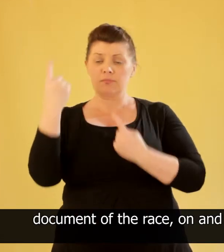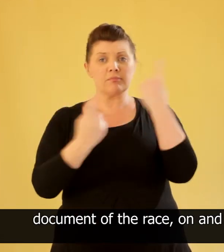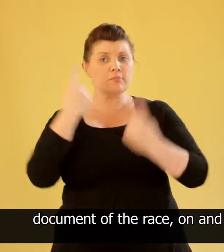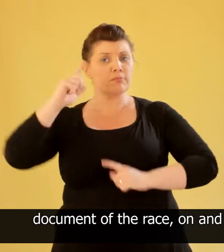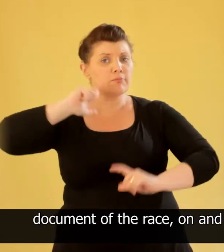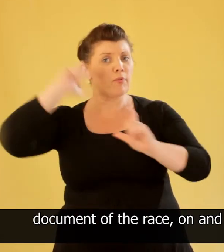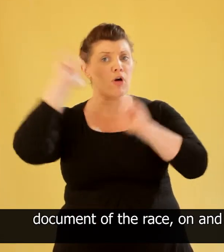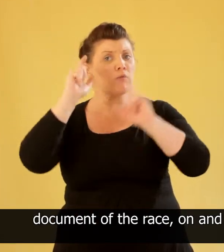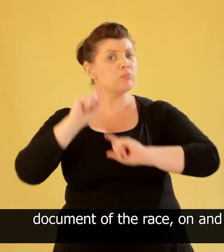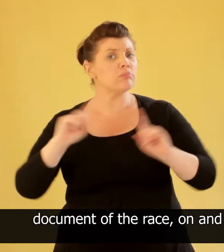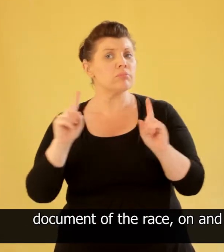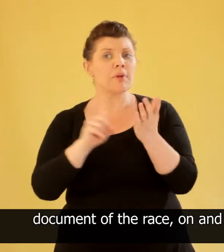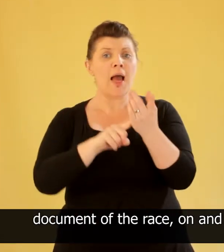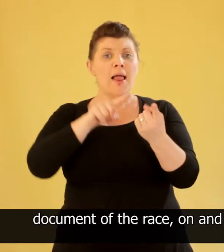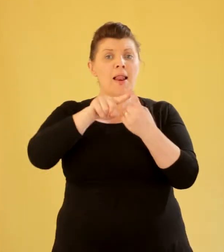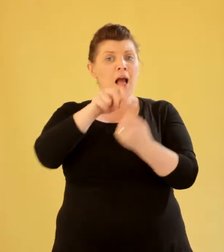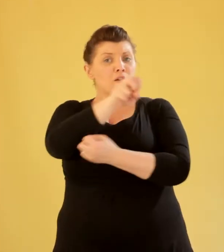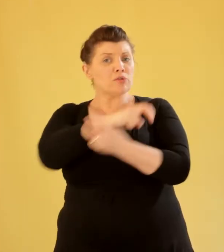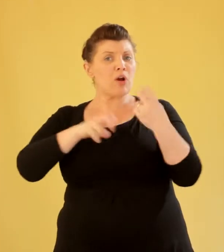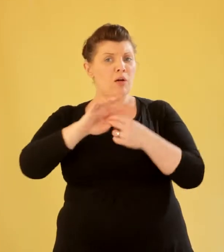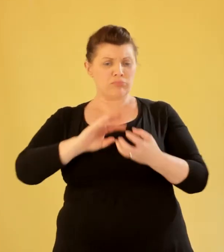race, on and off the track.